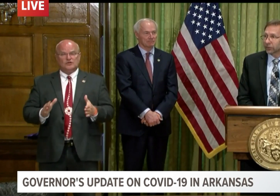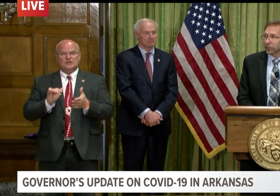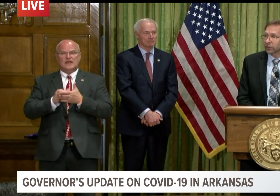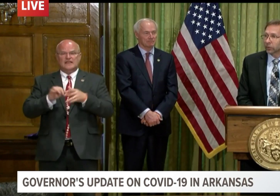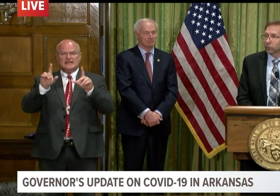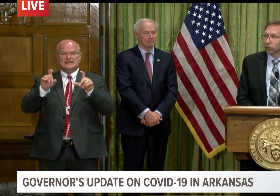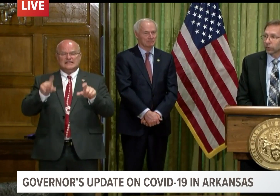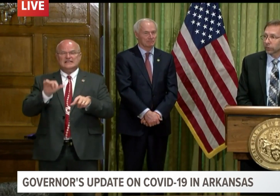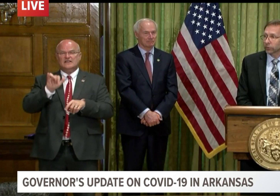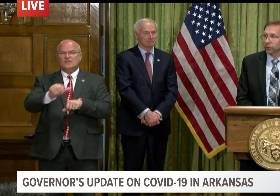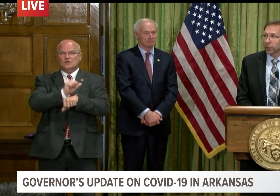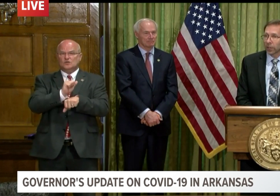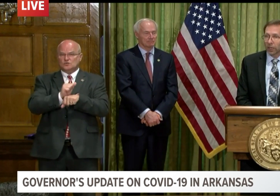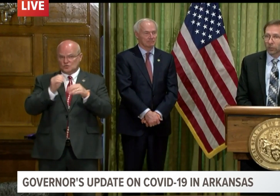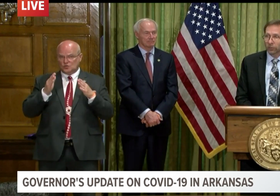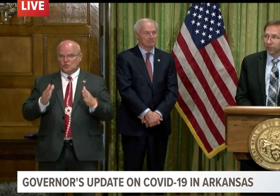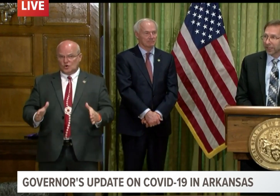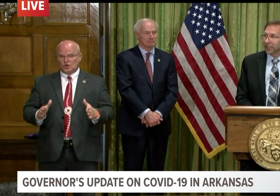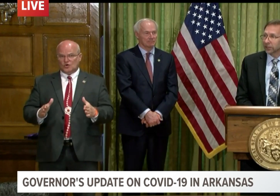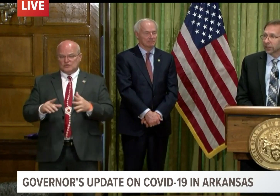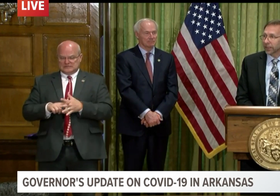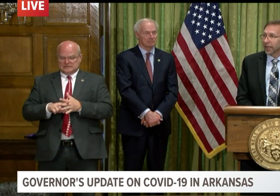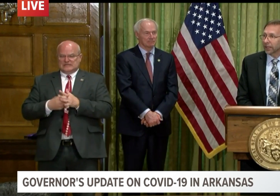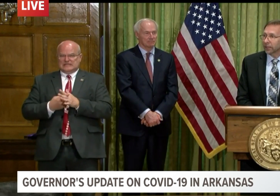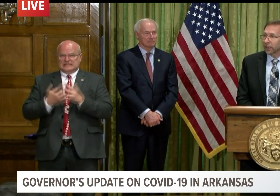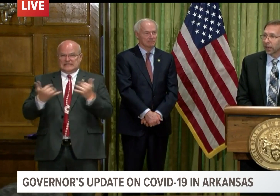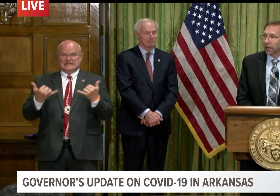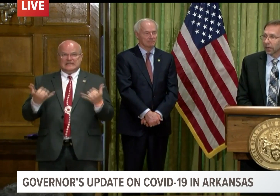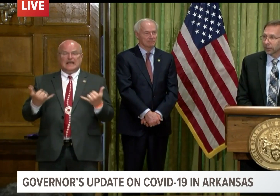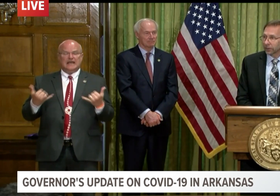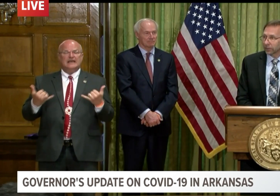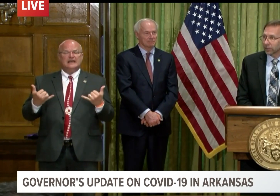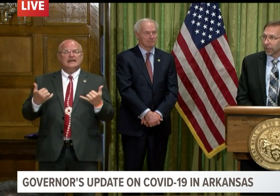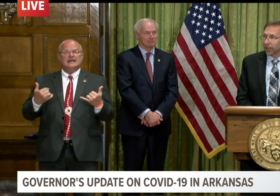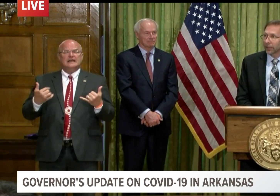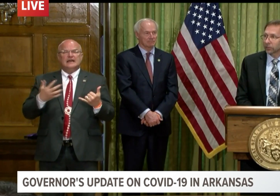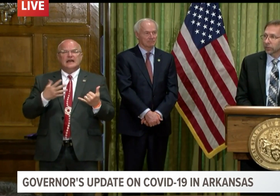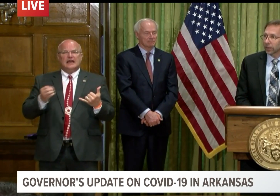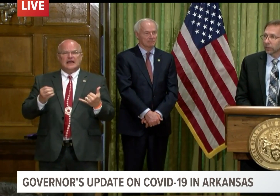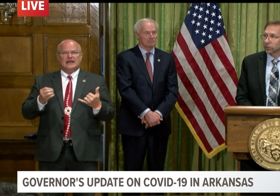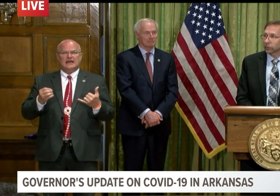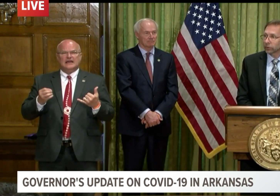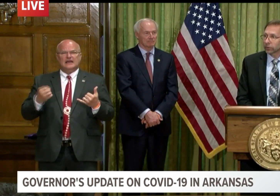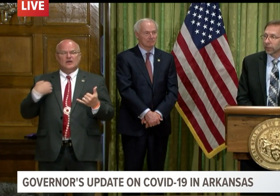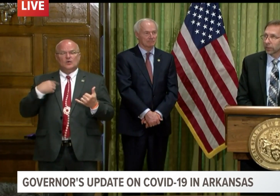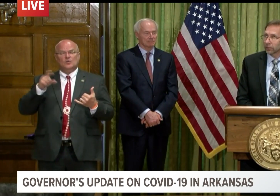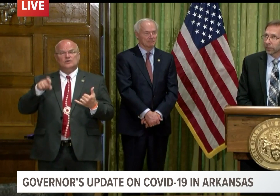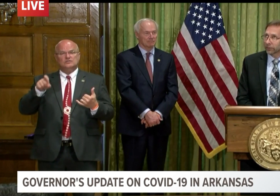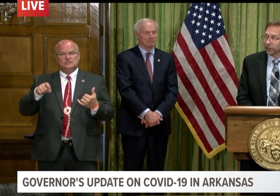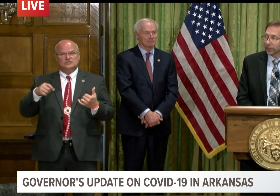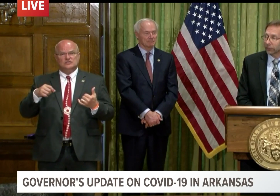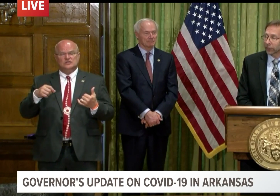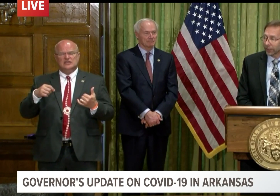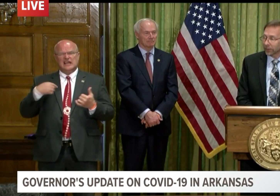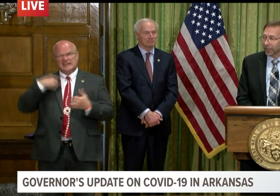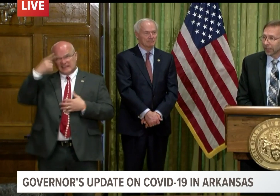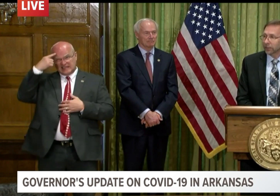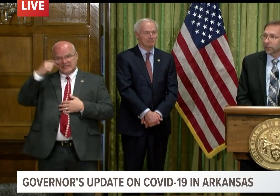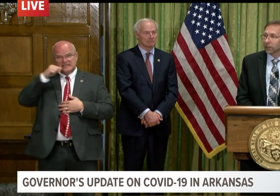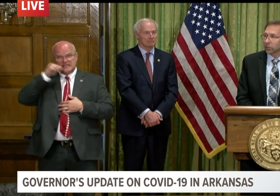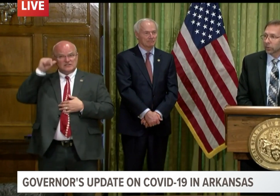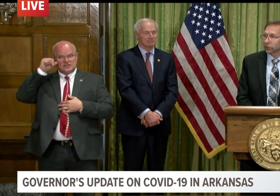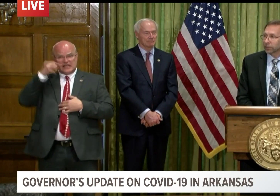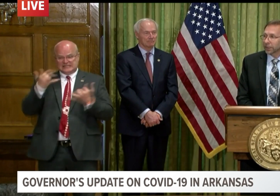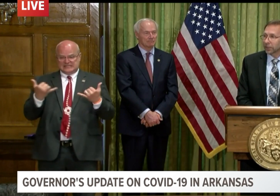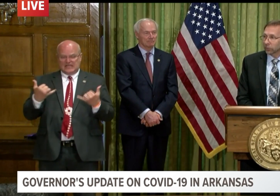The testing of those workers was beginning today, and we should, I believe yesterday and